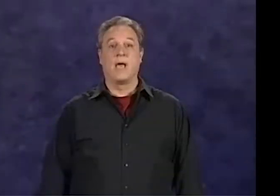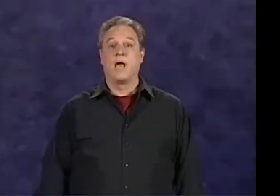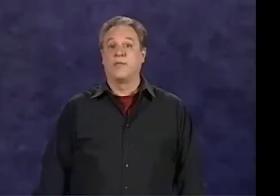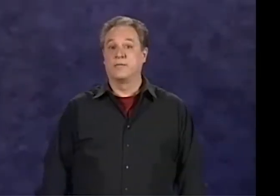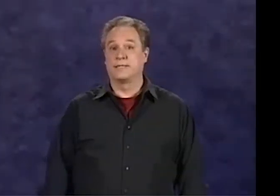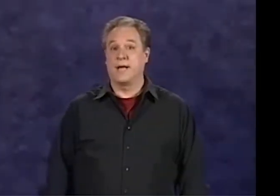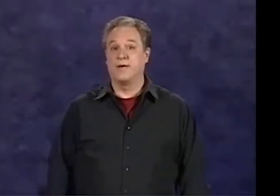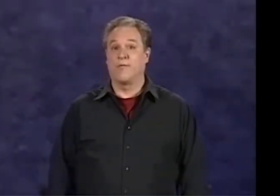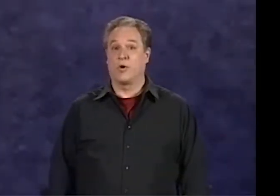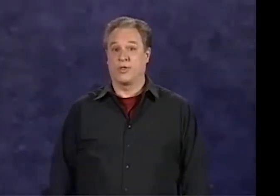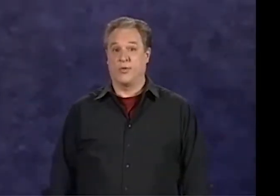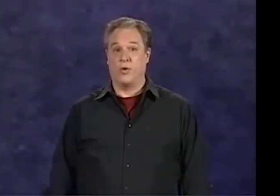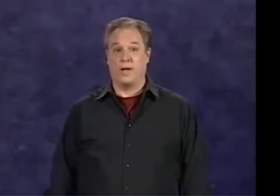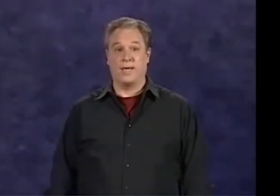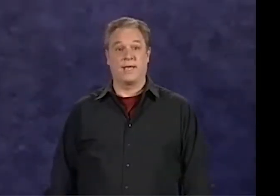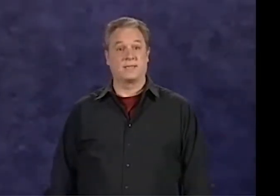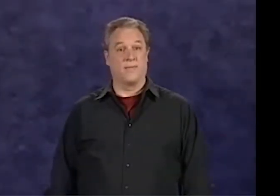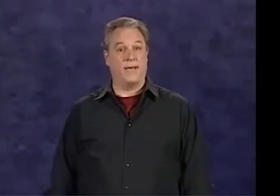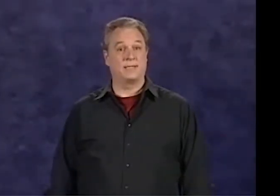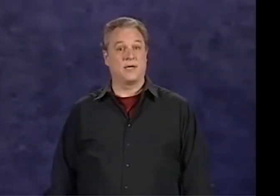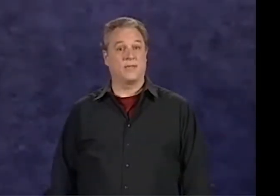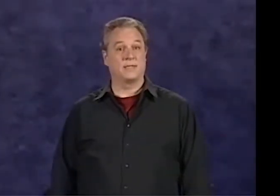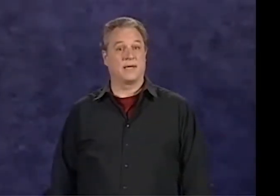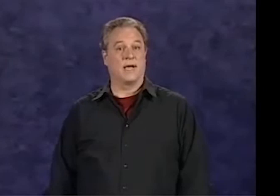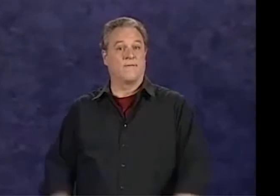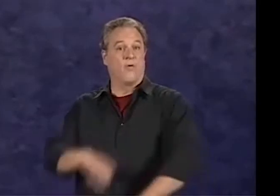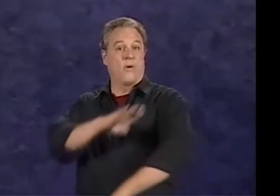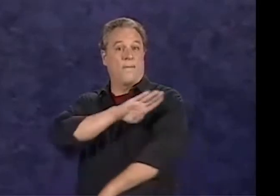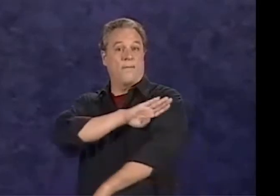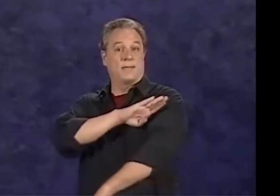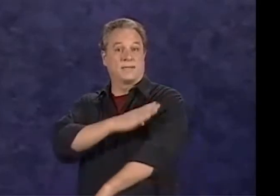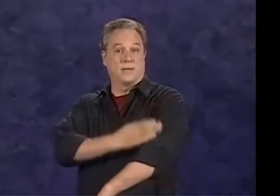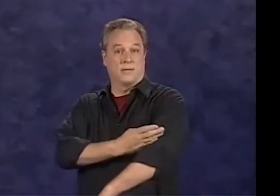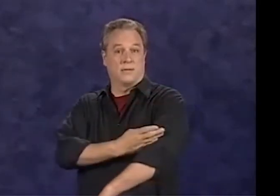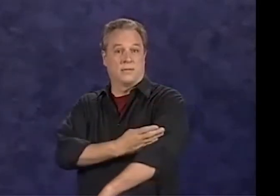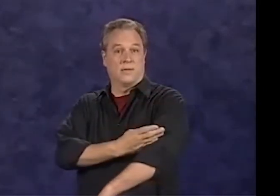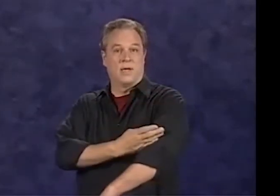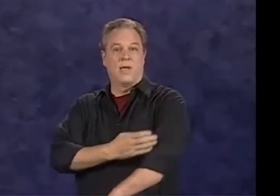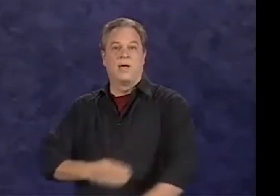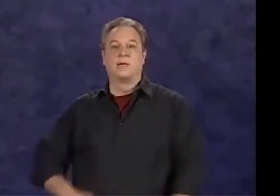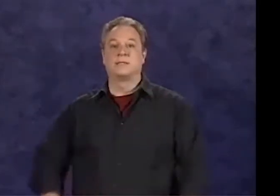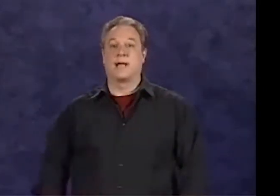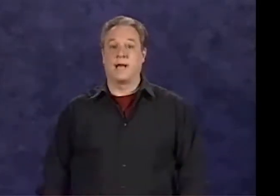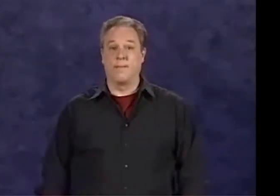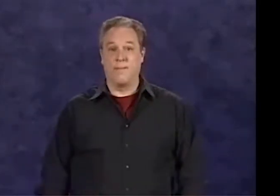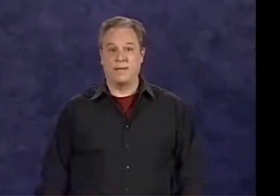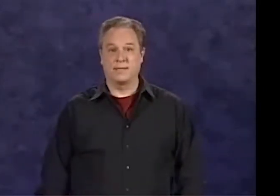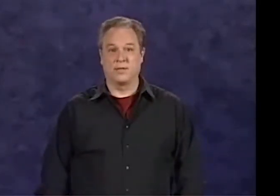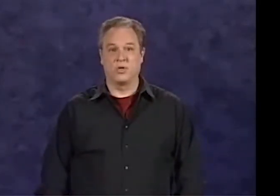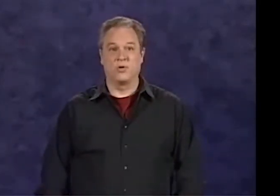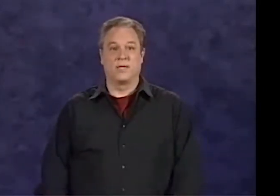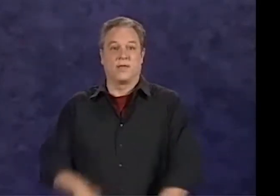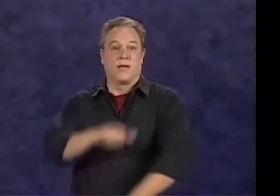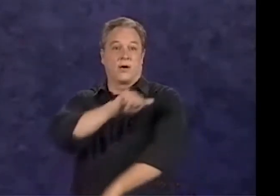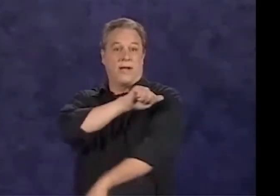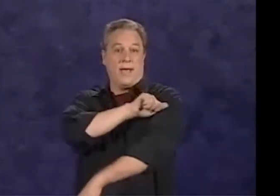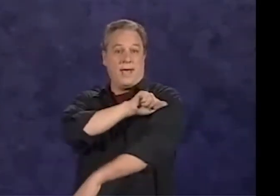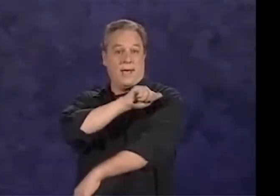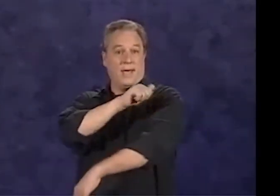The sign for authority is based on the sign for muscle. Sign muscle using the letter A